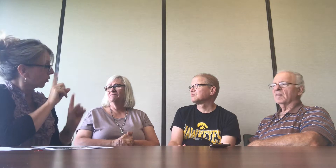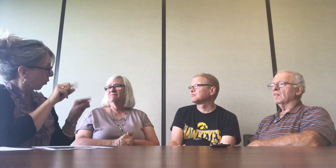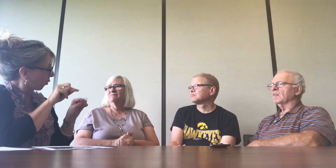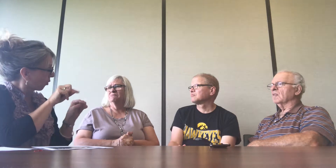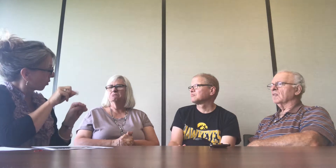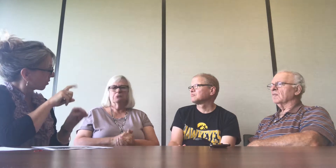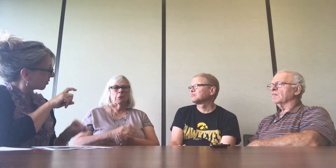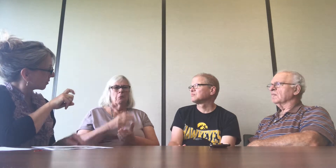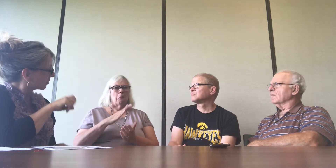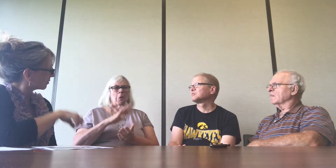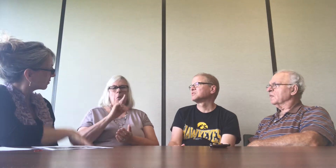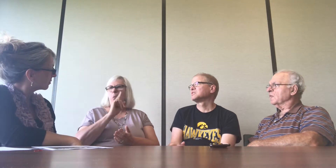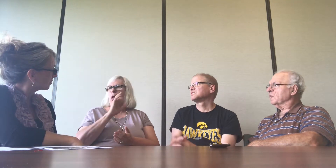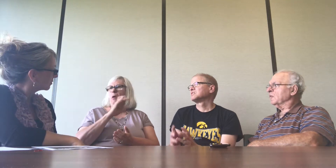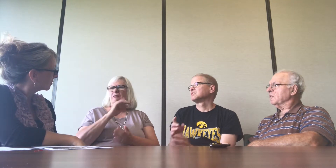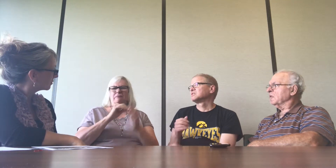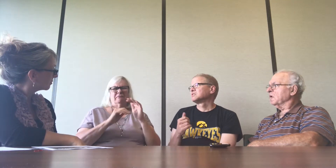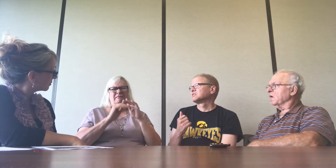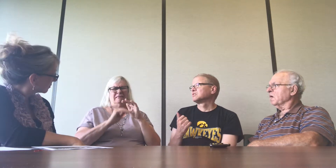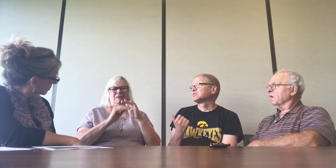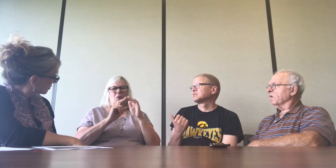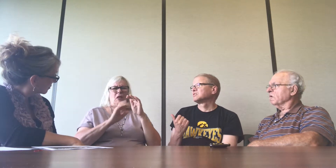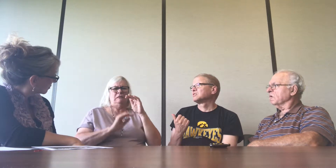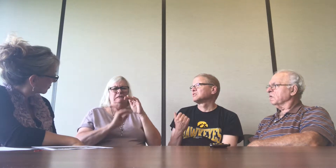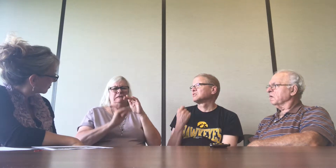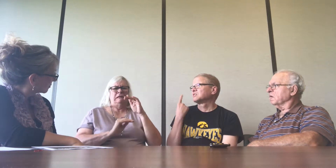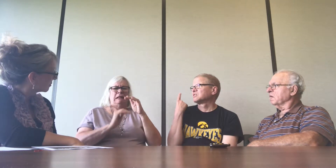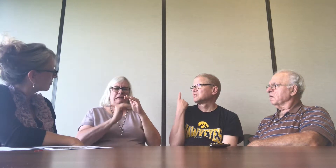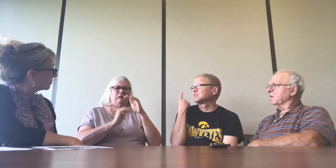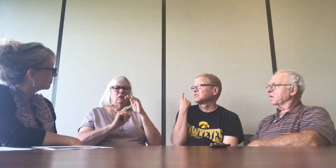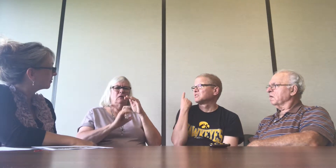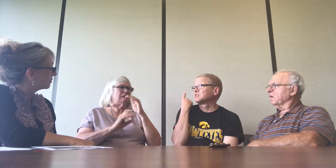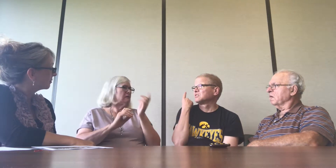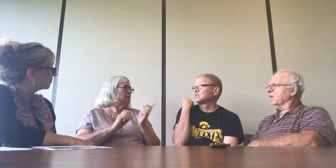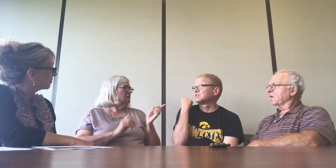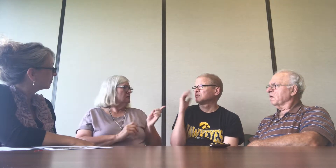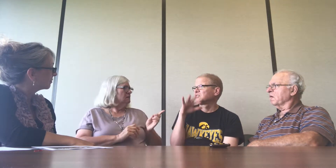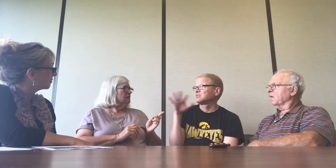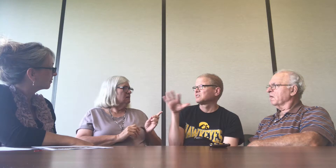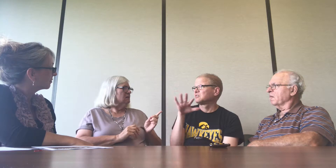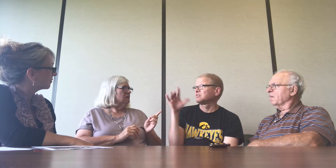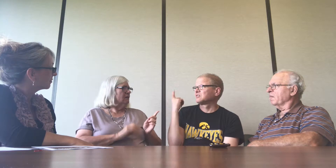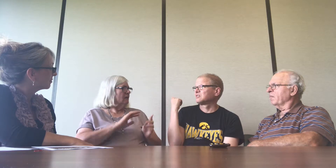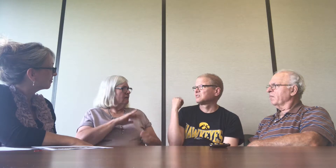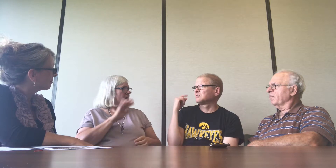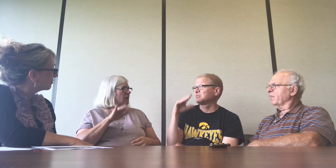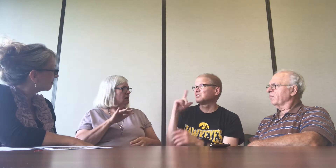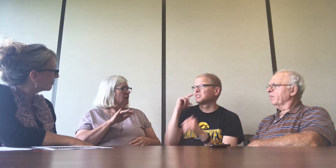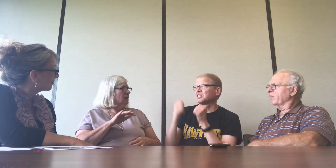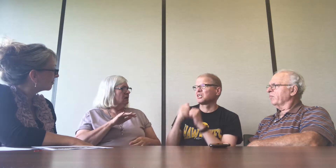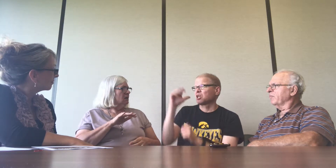Jennifer, do a lot of senior citizens go to that? Shirley, I think we have about